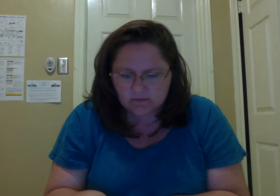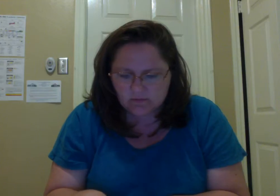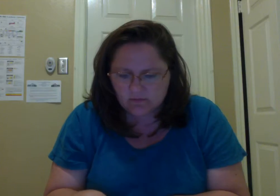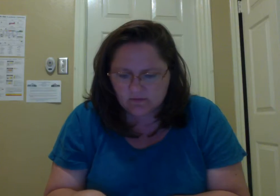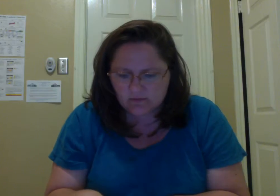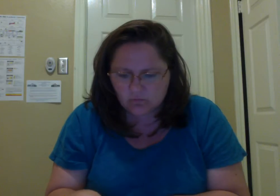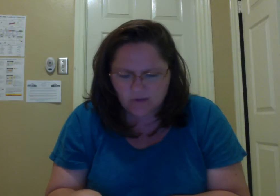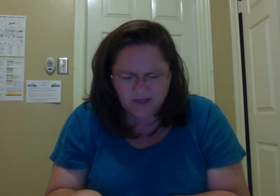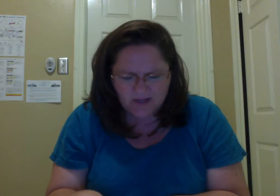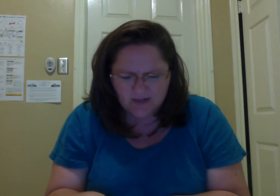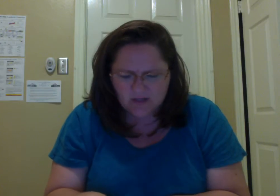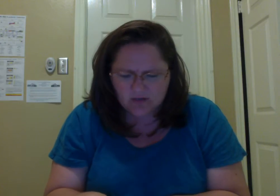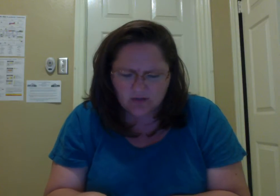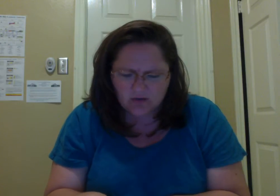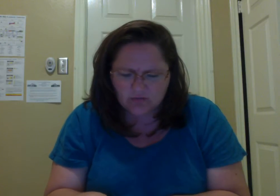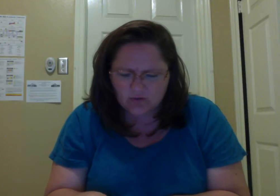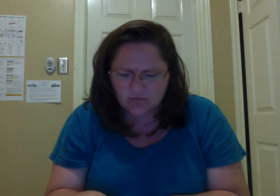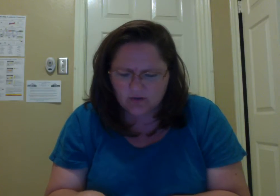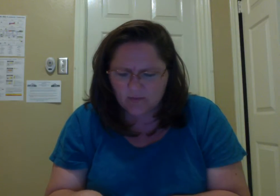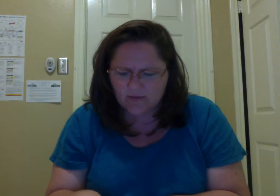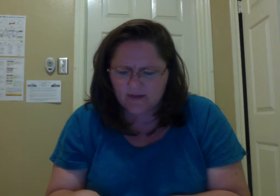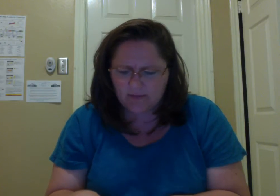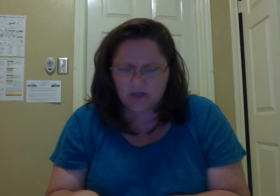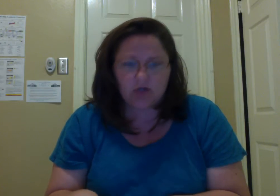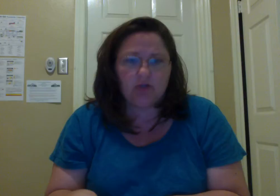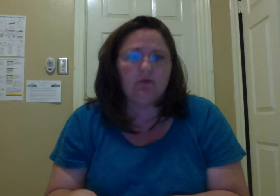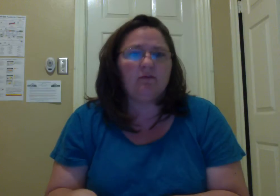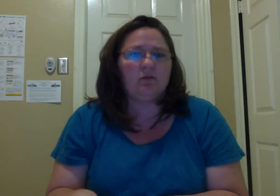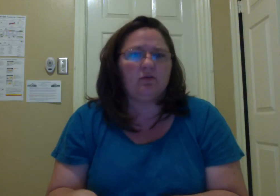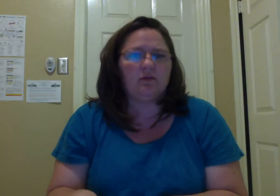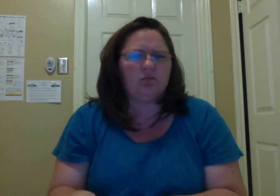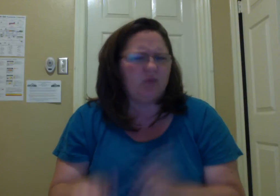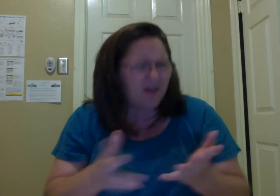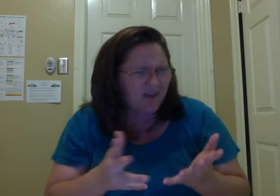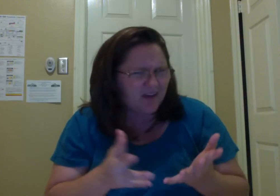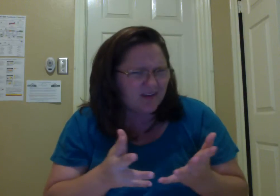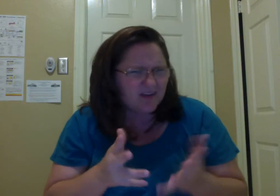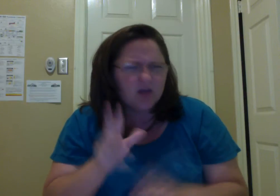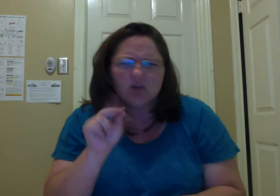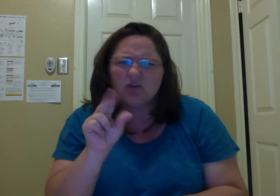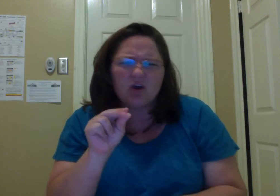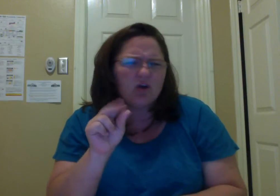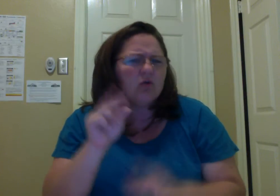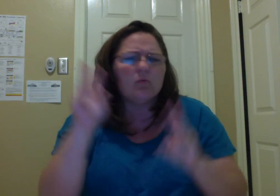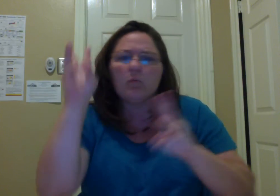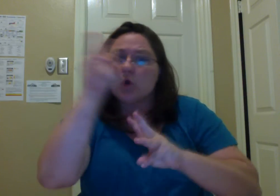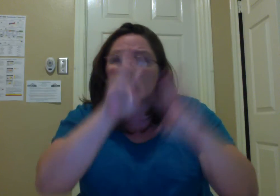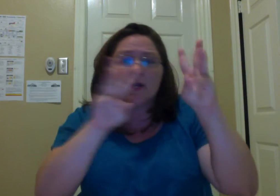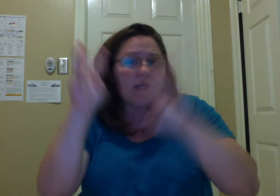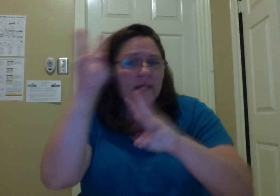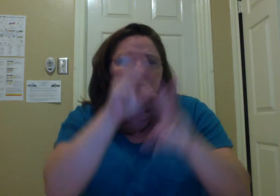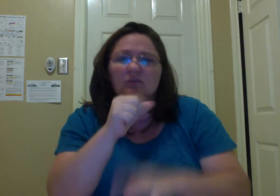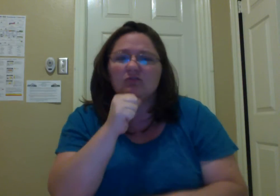He says what? No, don't worry, I won't let anybody hurt you. And so you say what? No, worry,